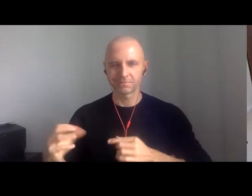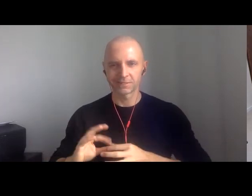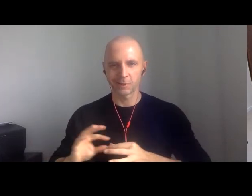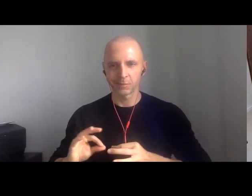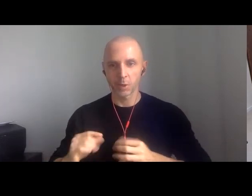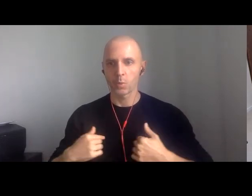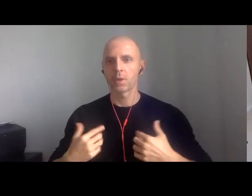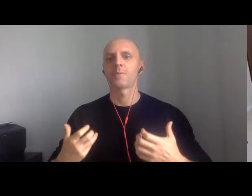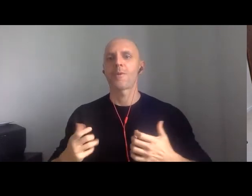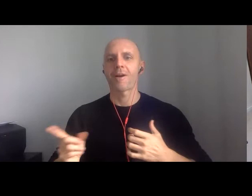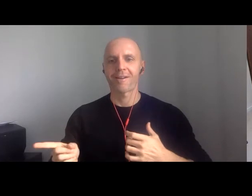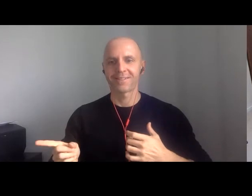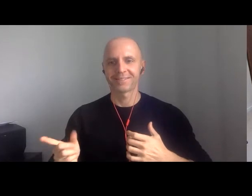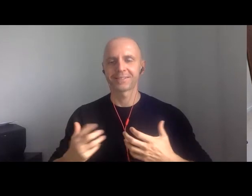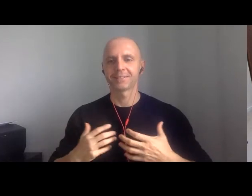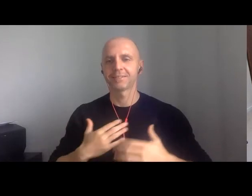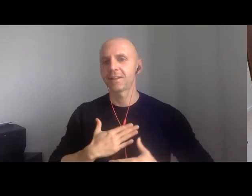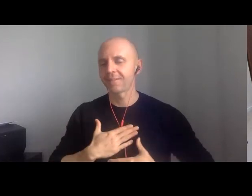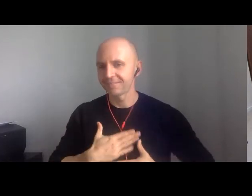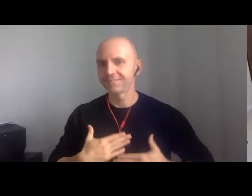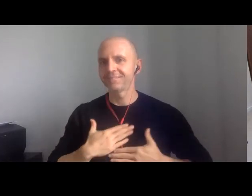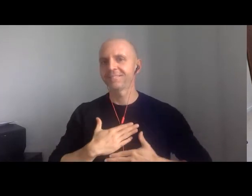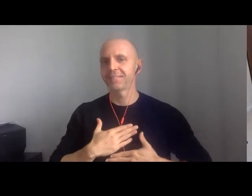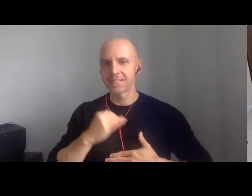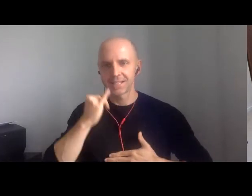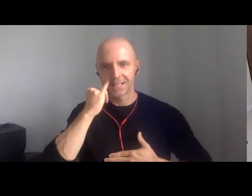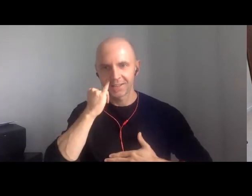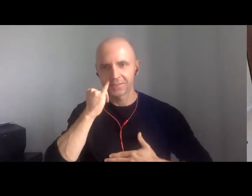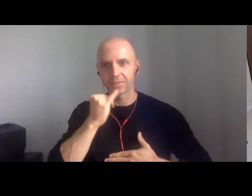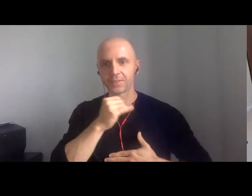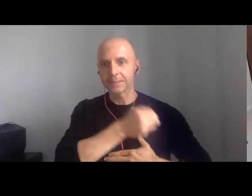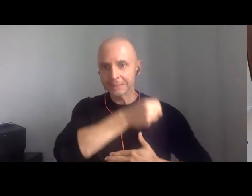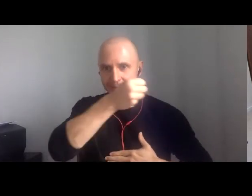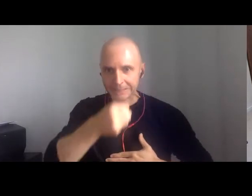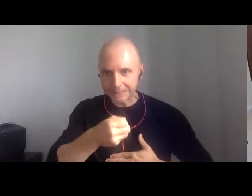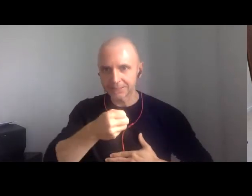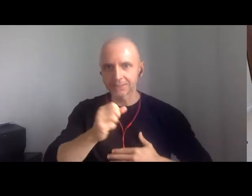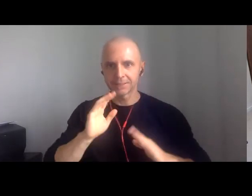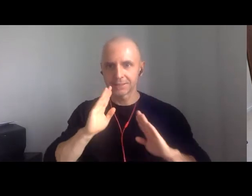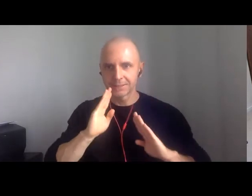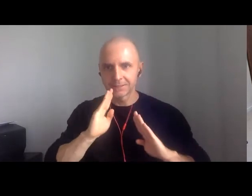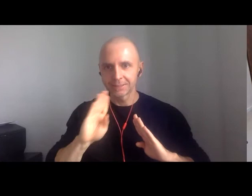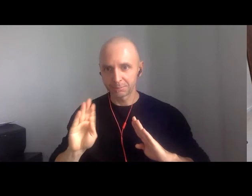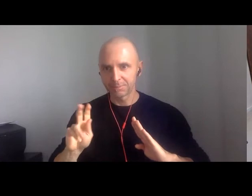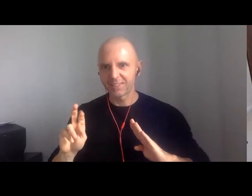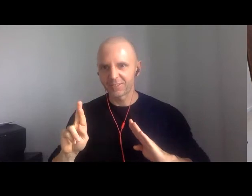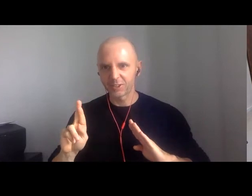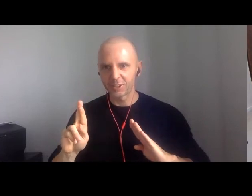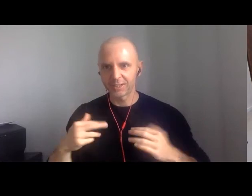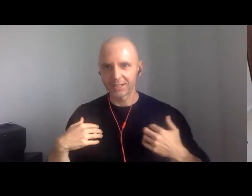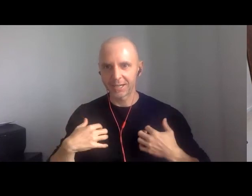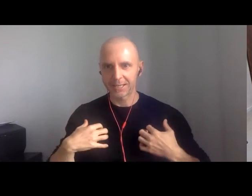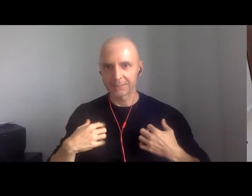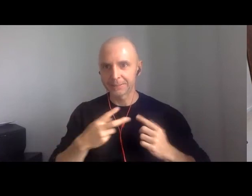scope. We need a vast amount of area to be able to introduce the beaver. There's a local